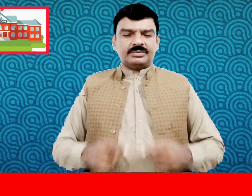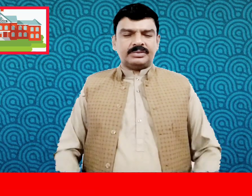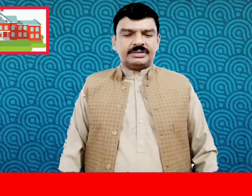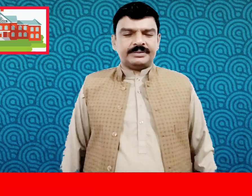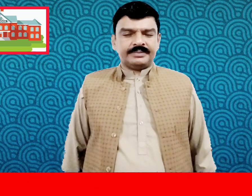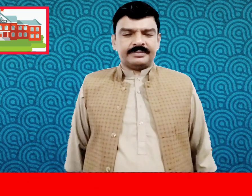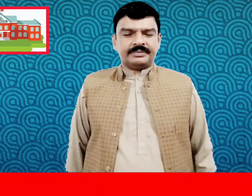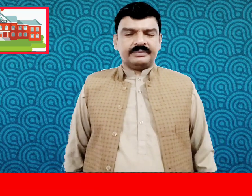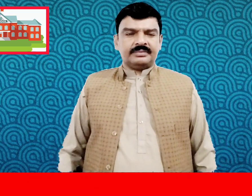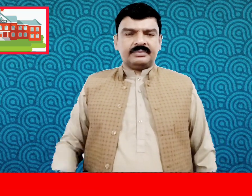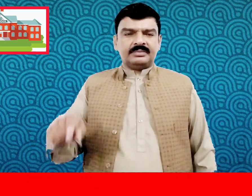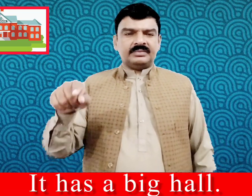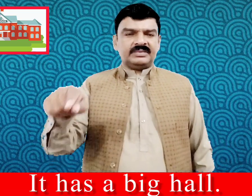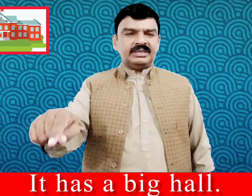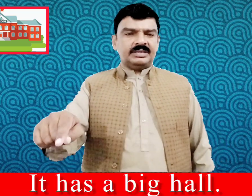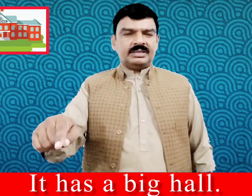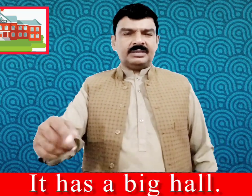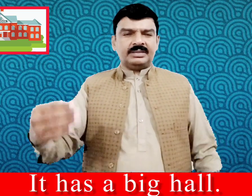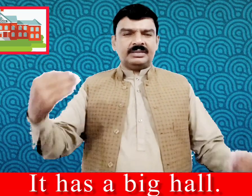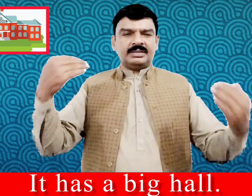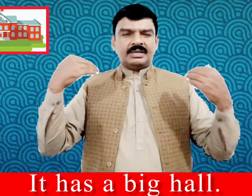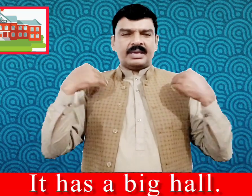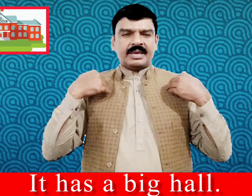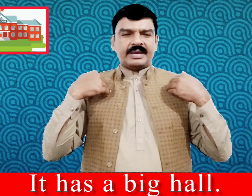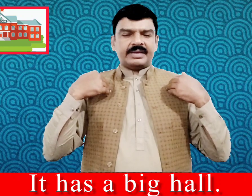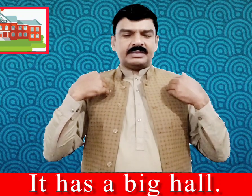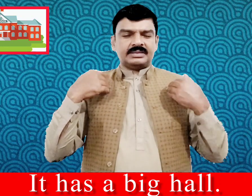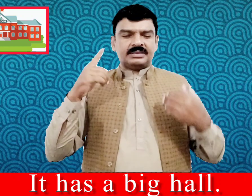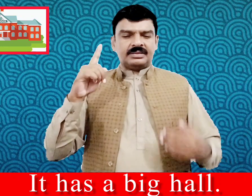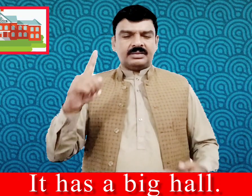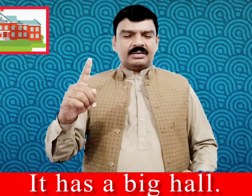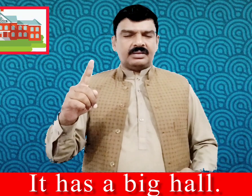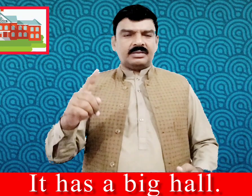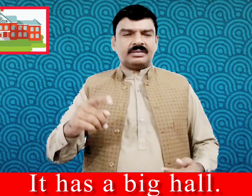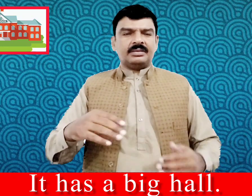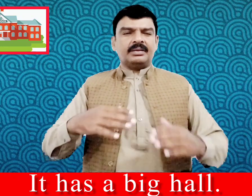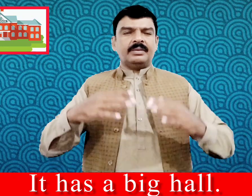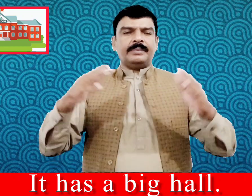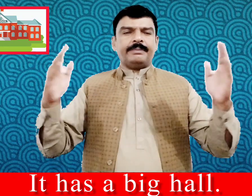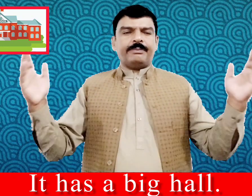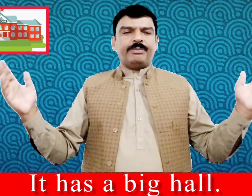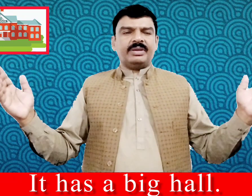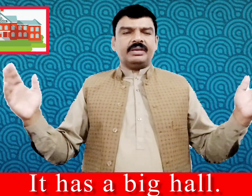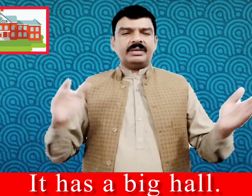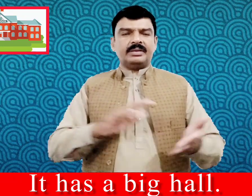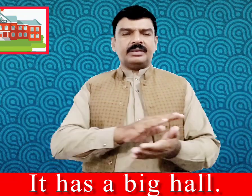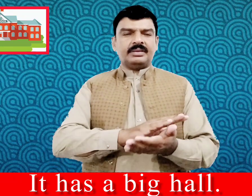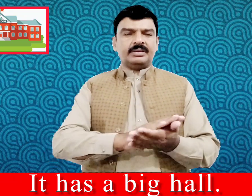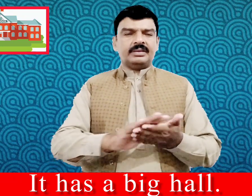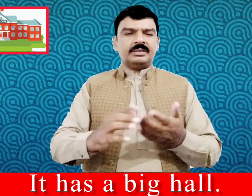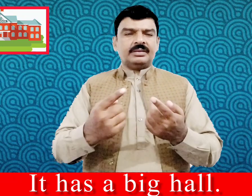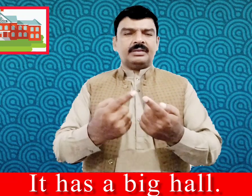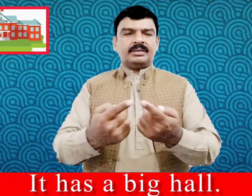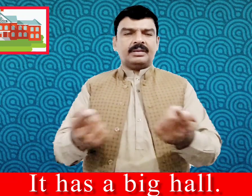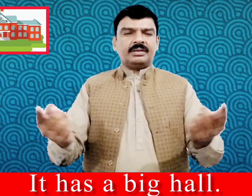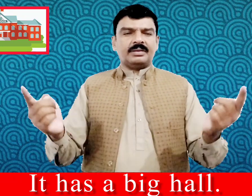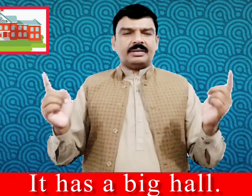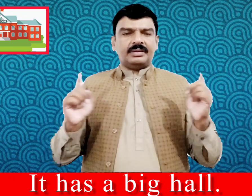playground. It has a big hall.